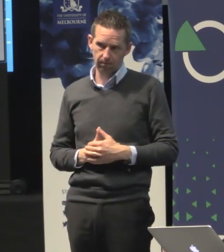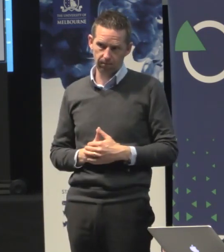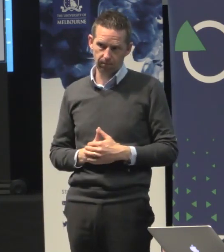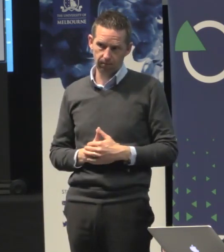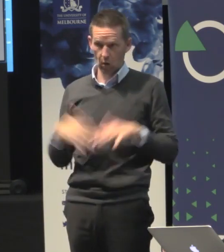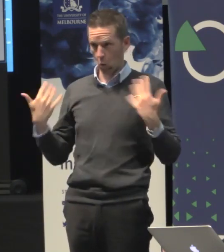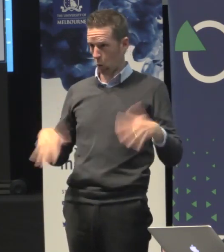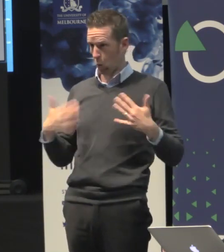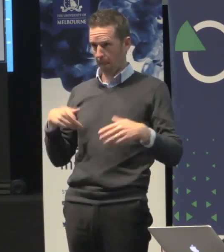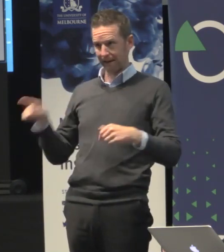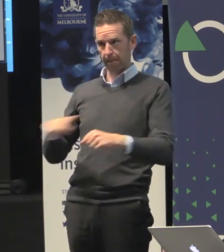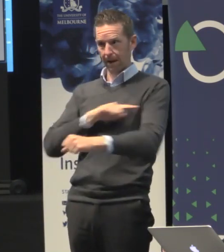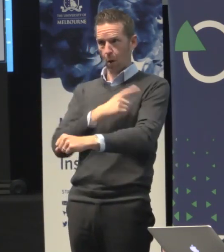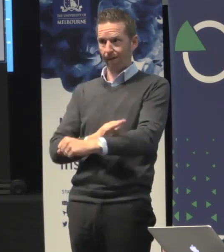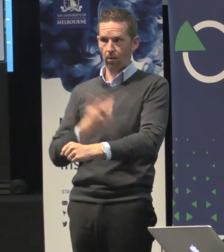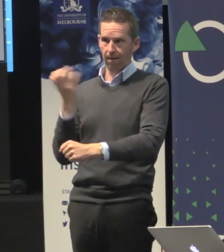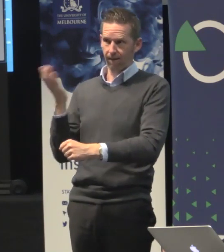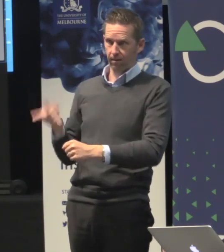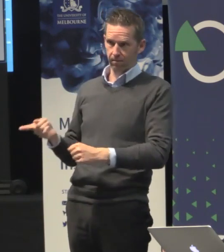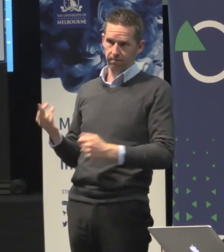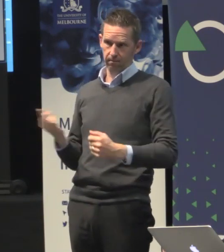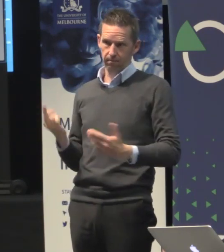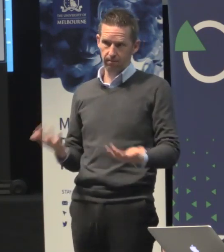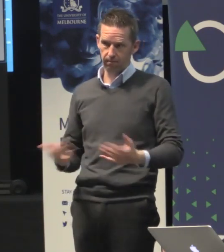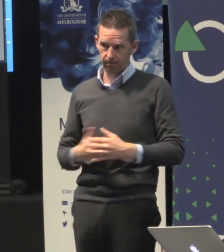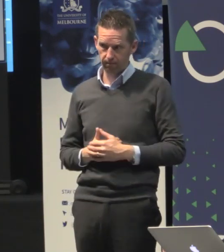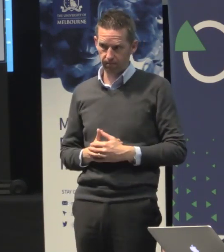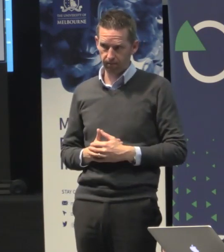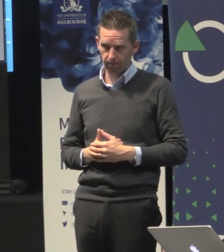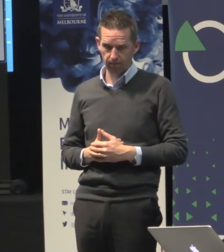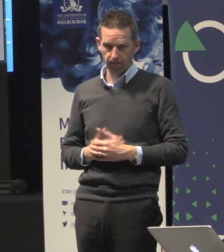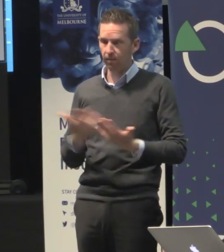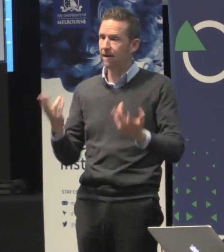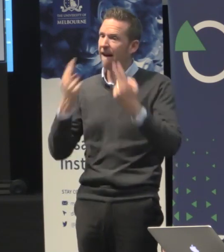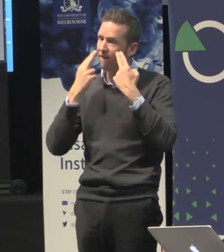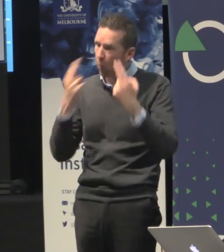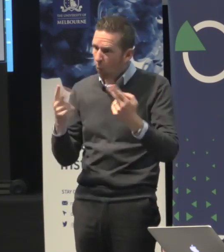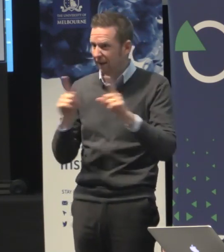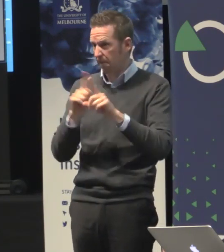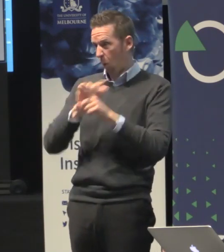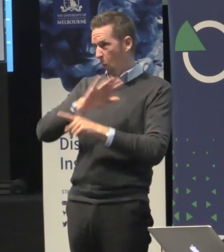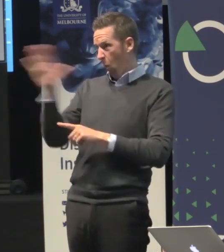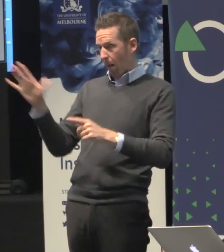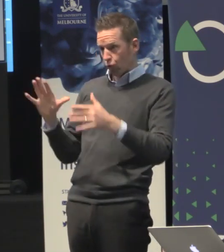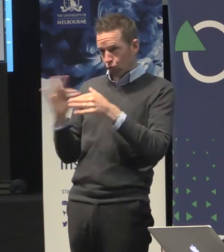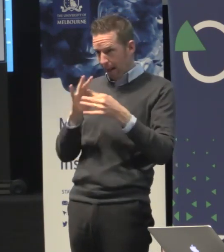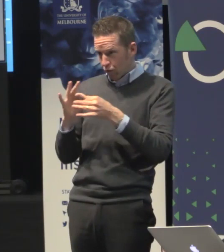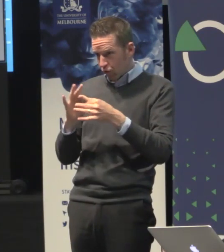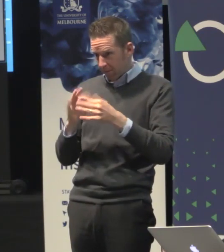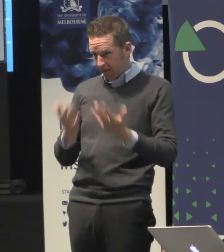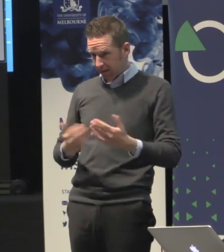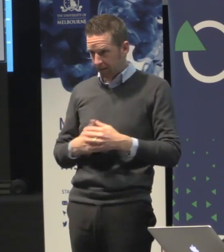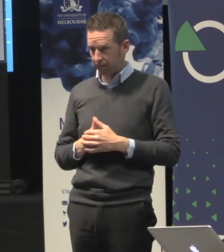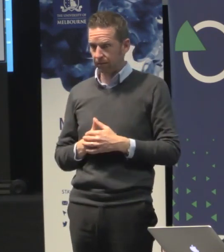Very, very powerful position. Of course, like all relationships, things can get